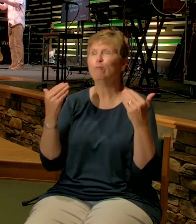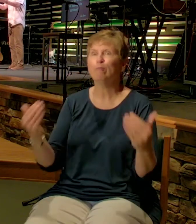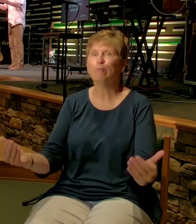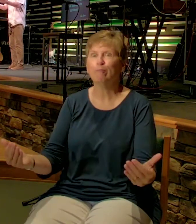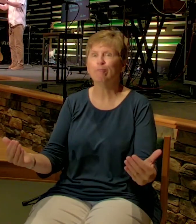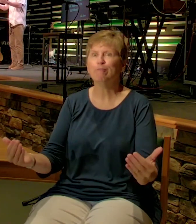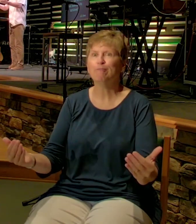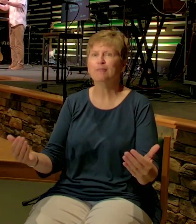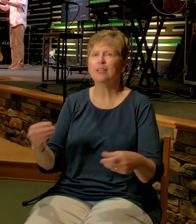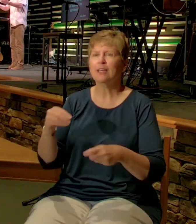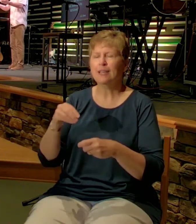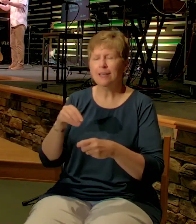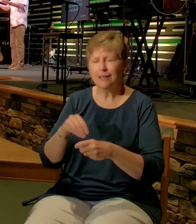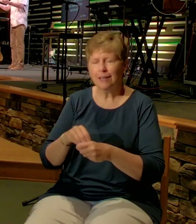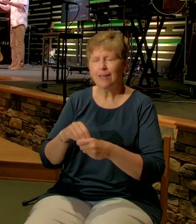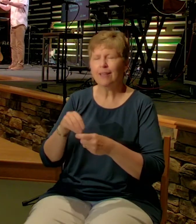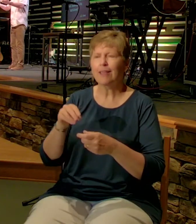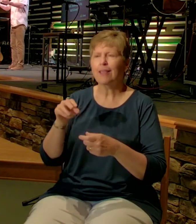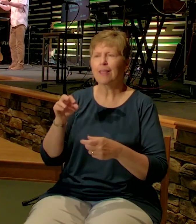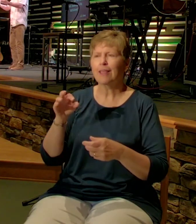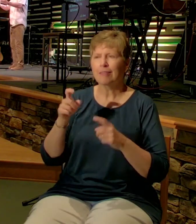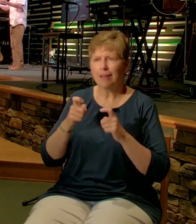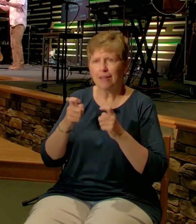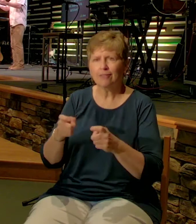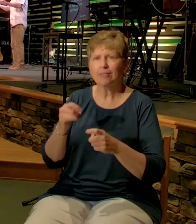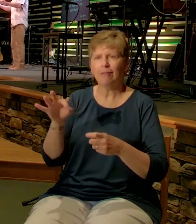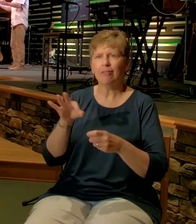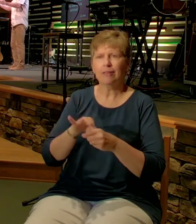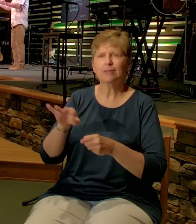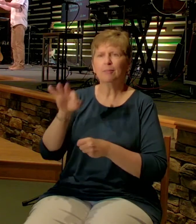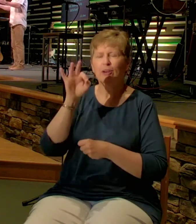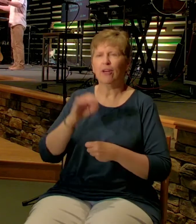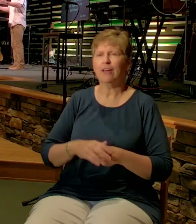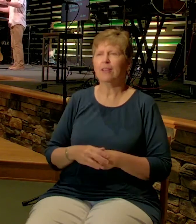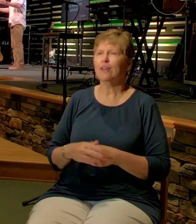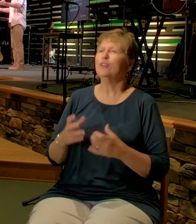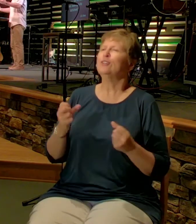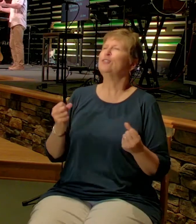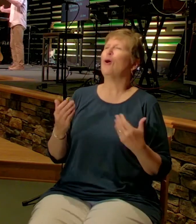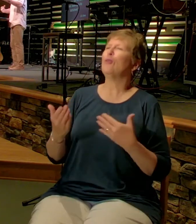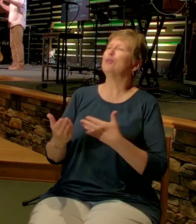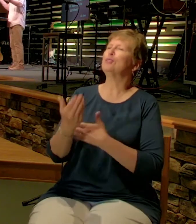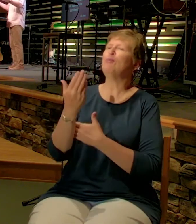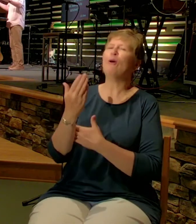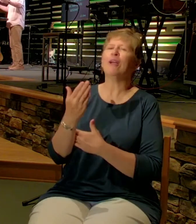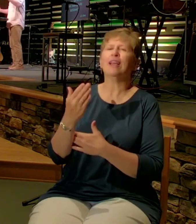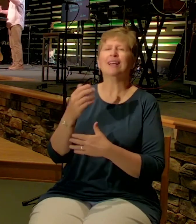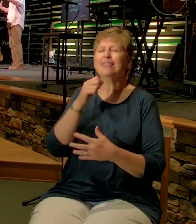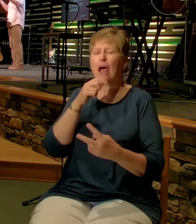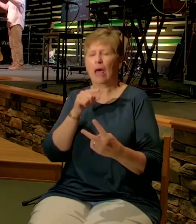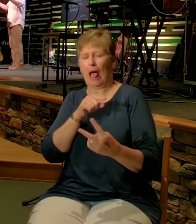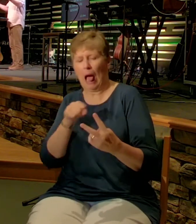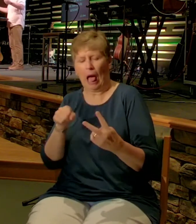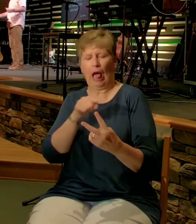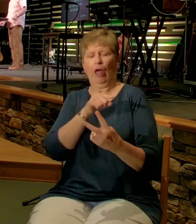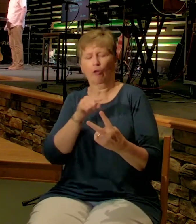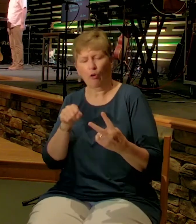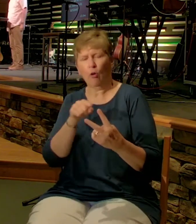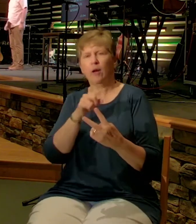in the fruit of the Spirit. And so this morning, it's not an either or, it's a both